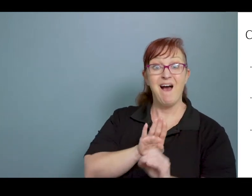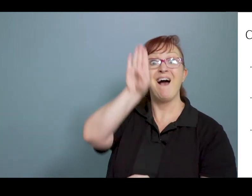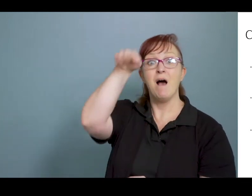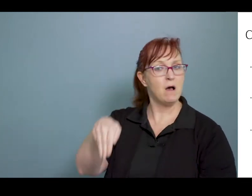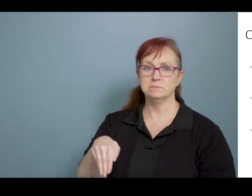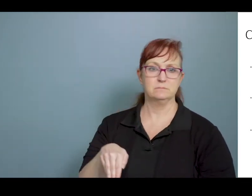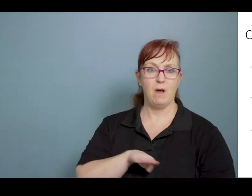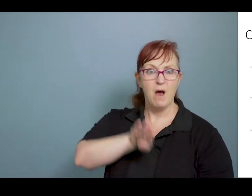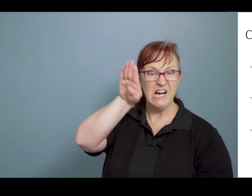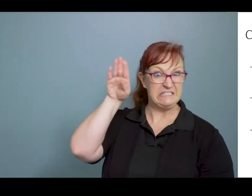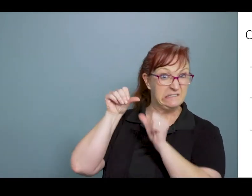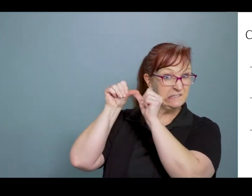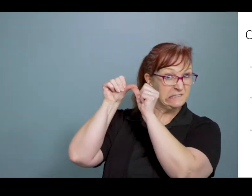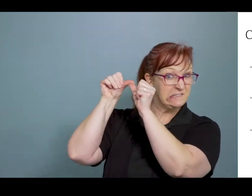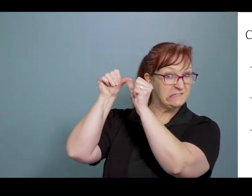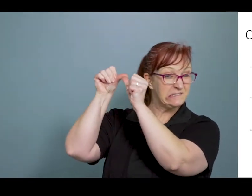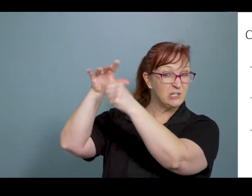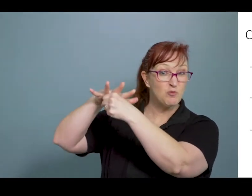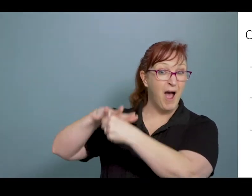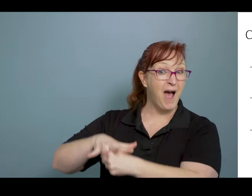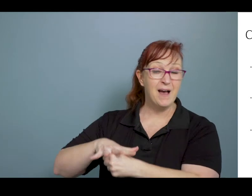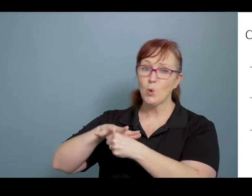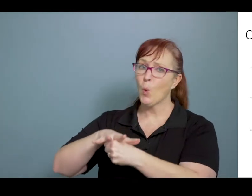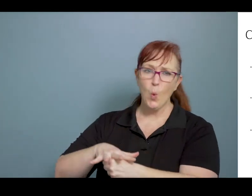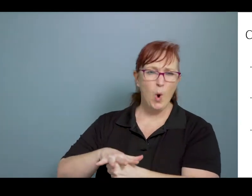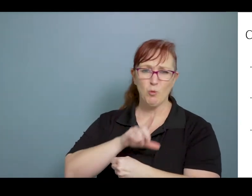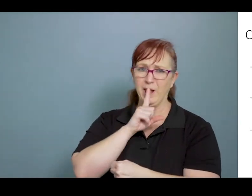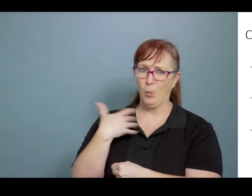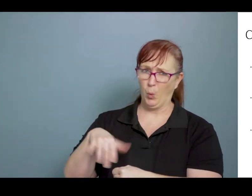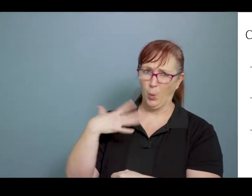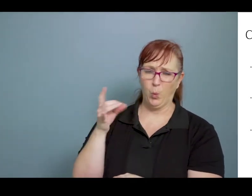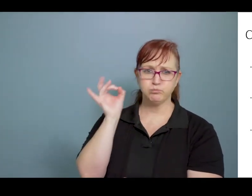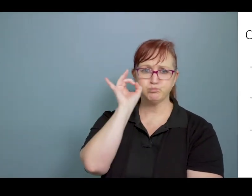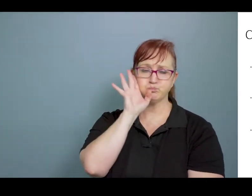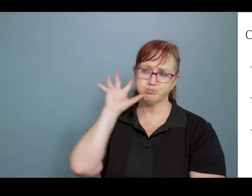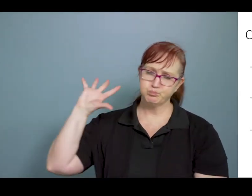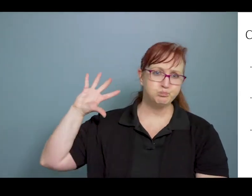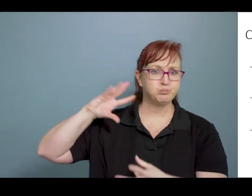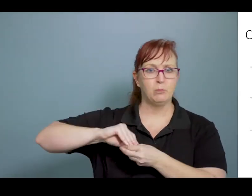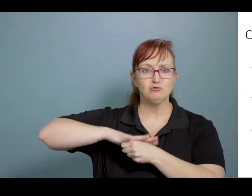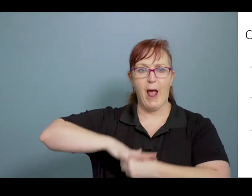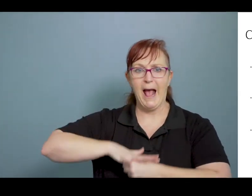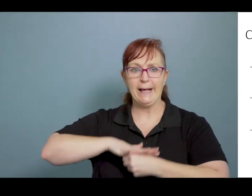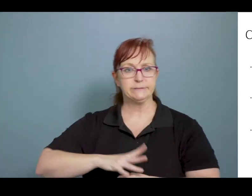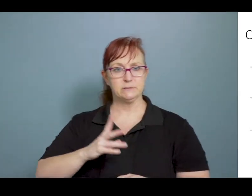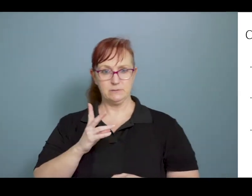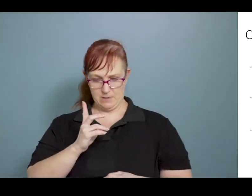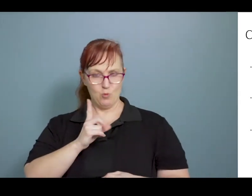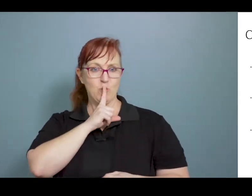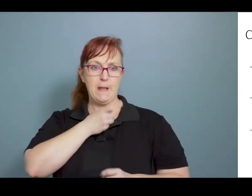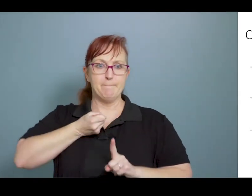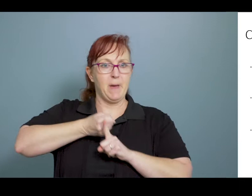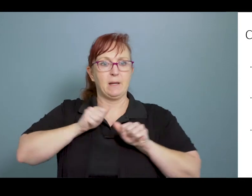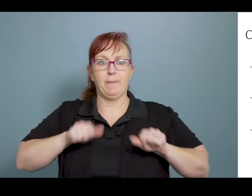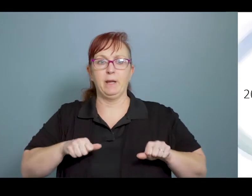having significant incidental stress accumulates and impacts our ability to manage our day-to-day.